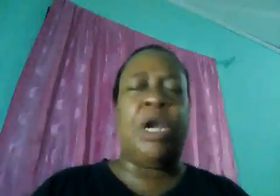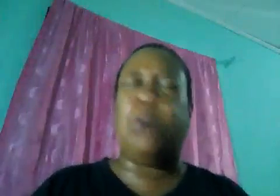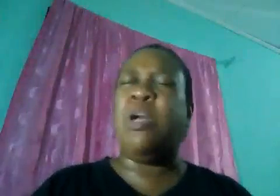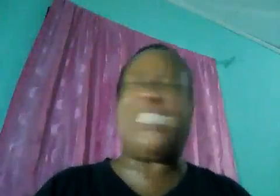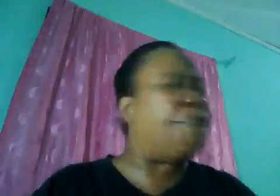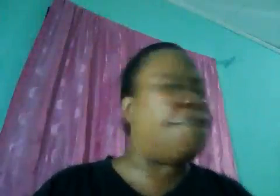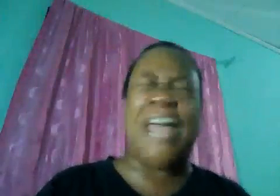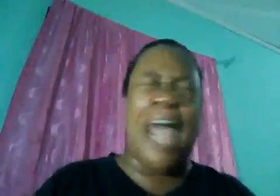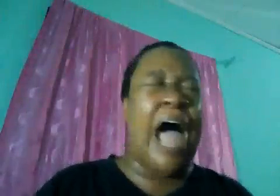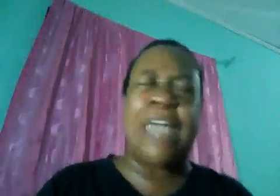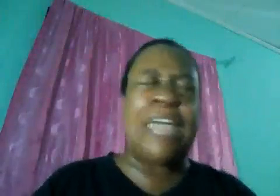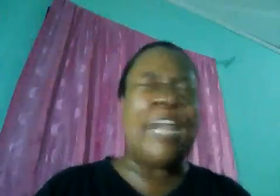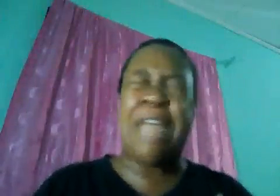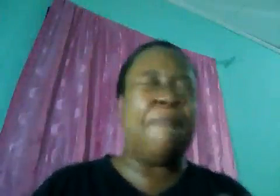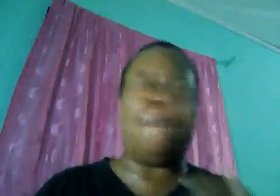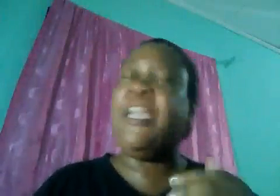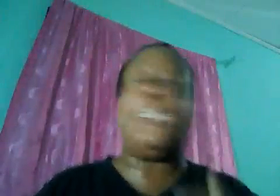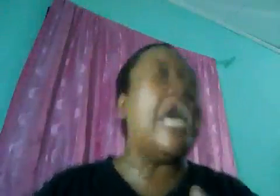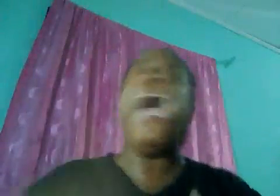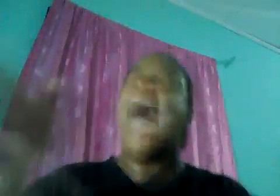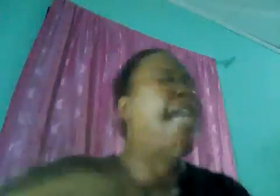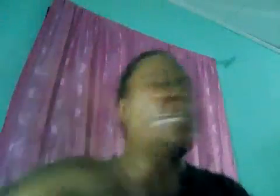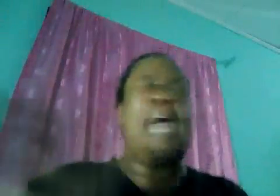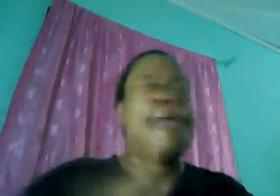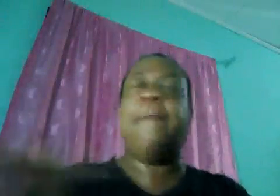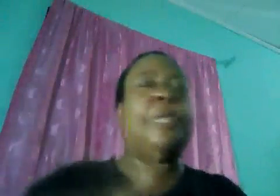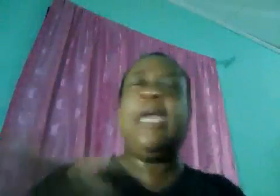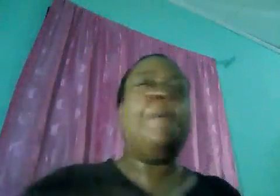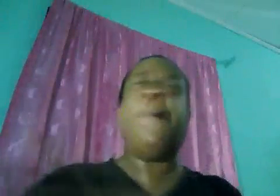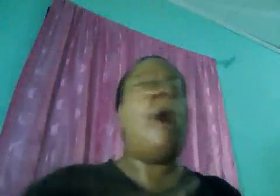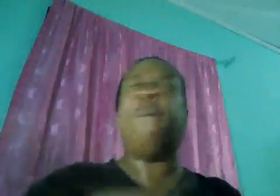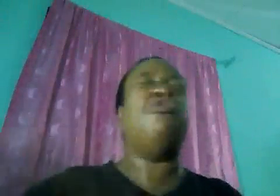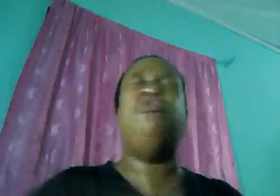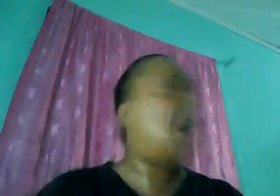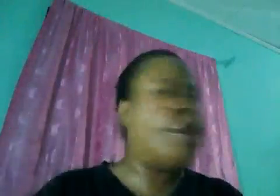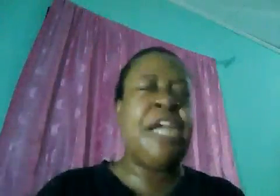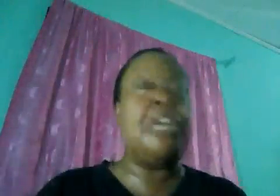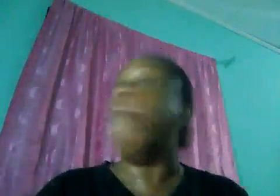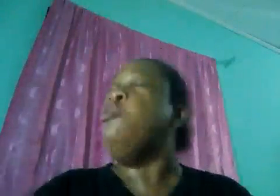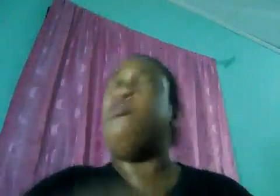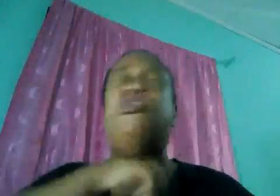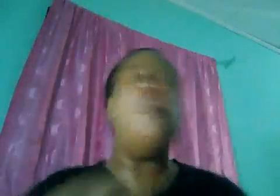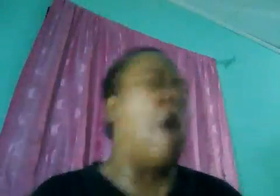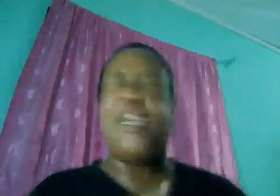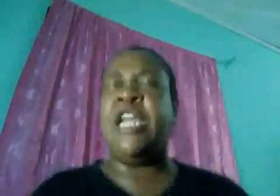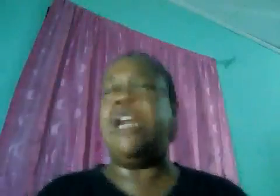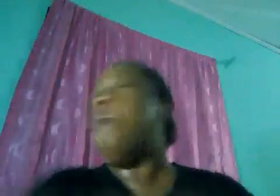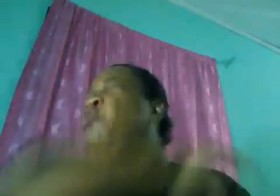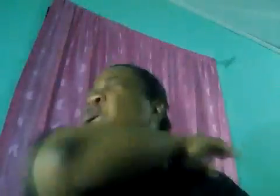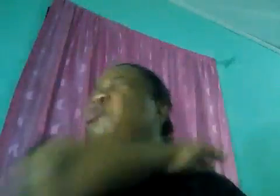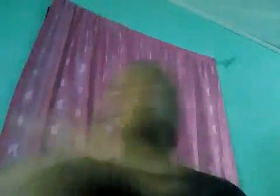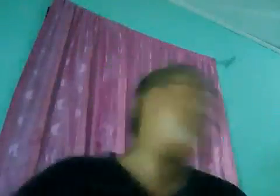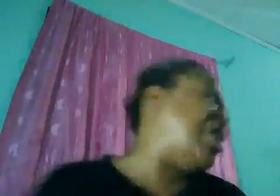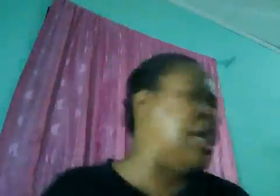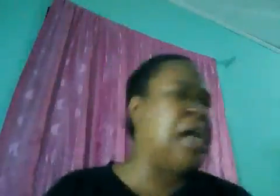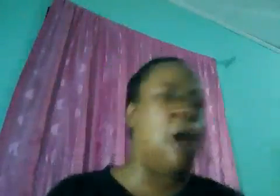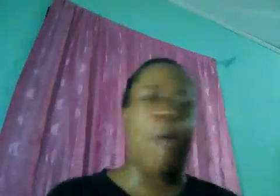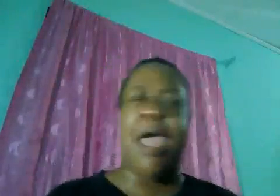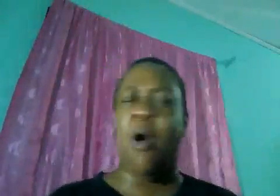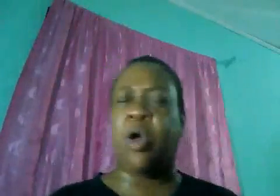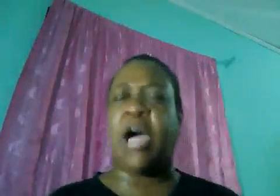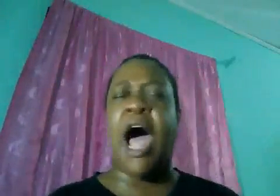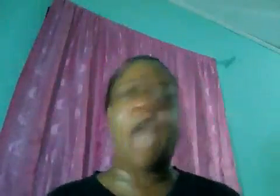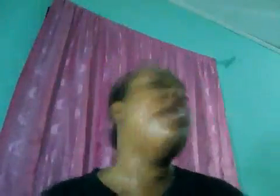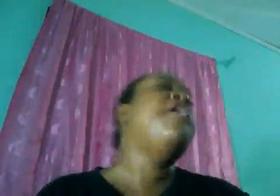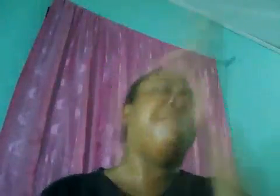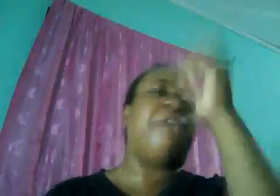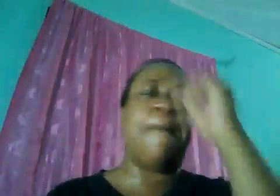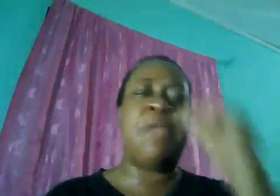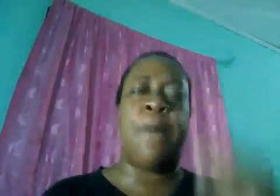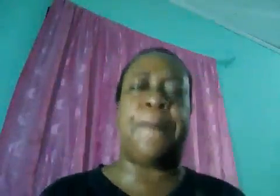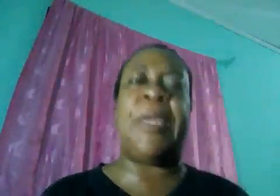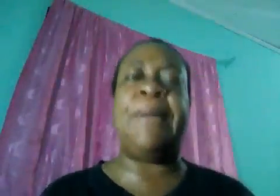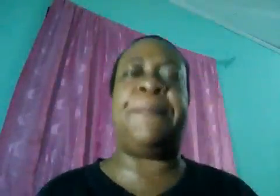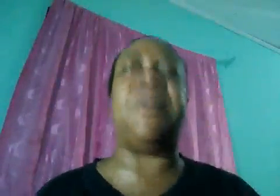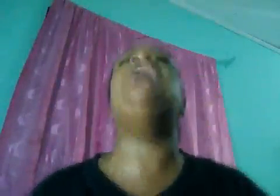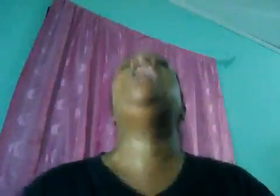fire under them feet, and let them keep on running, running, running away, oh God, from your people in